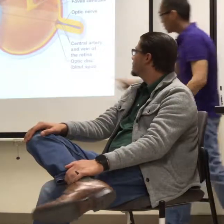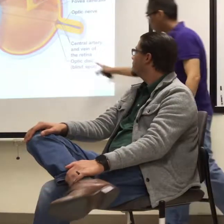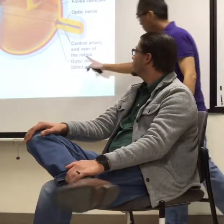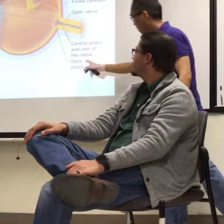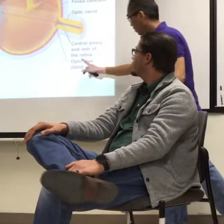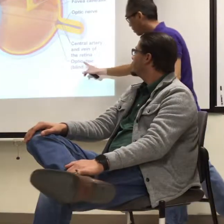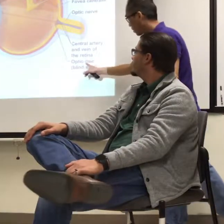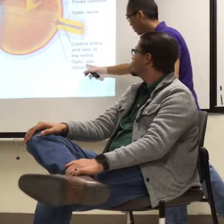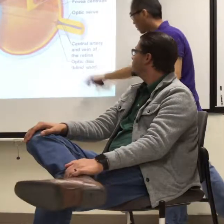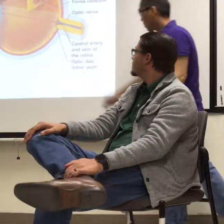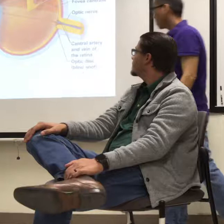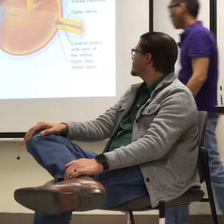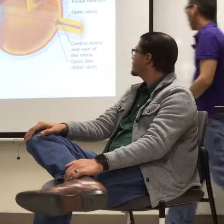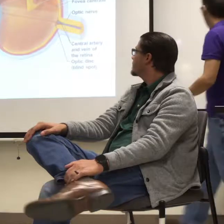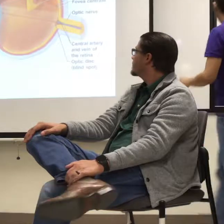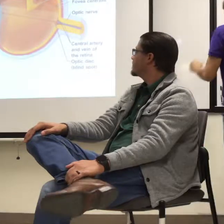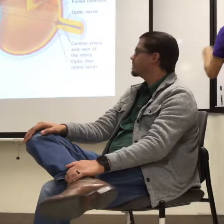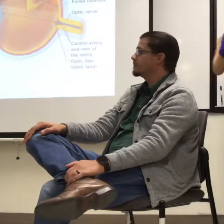This term here,